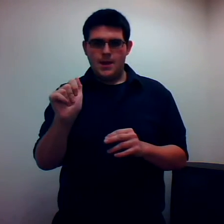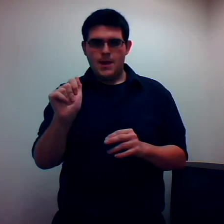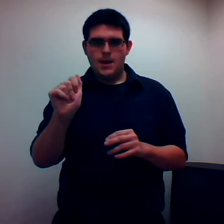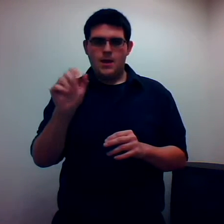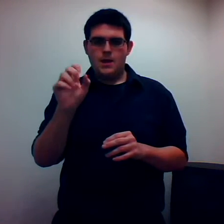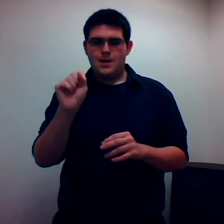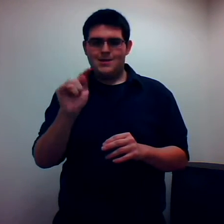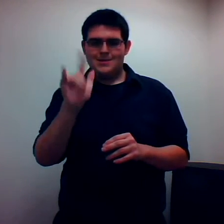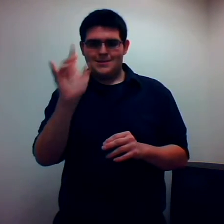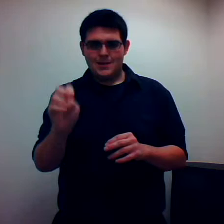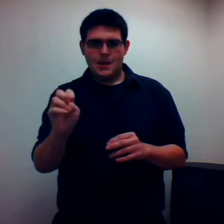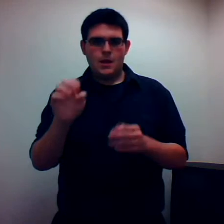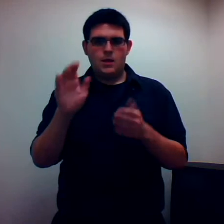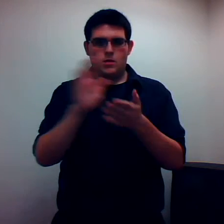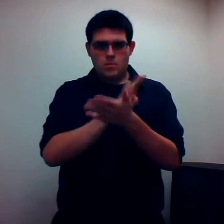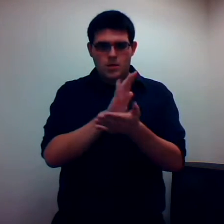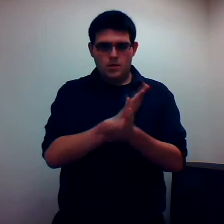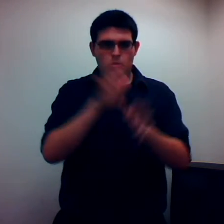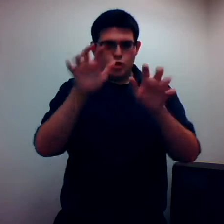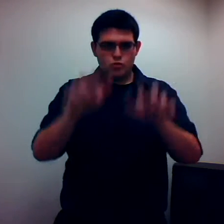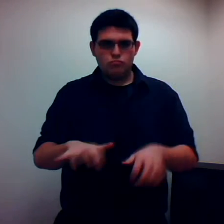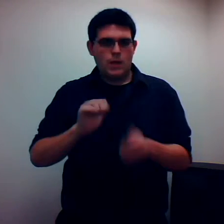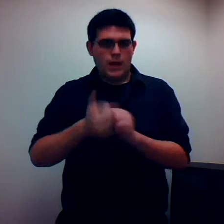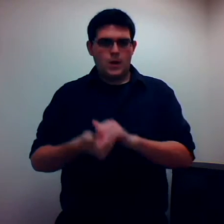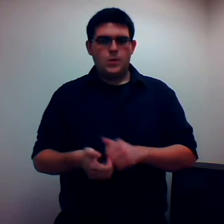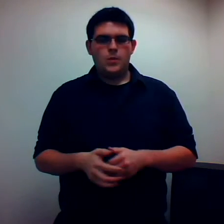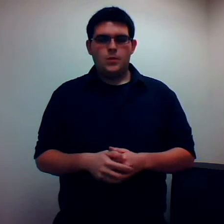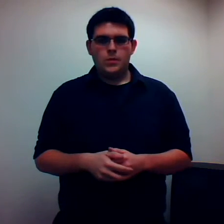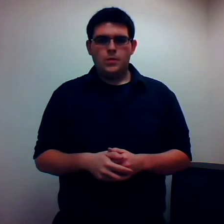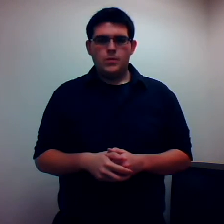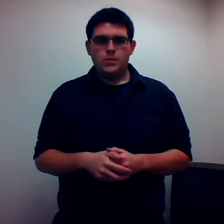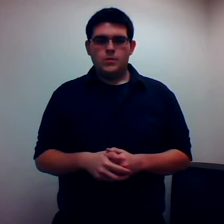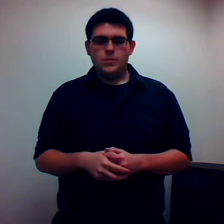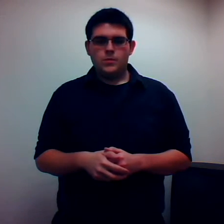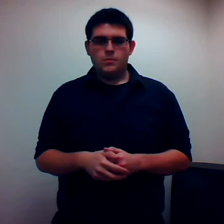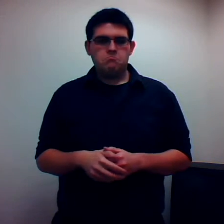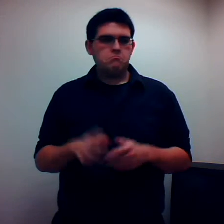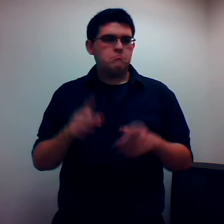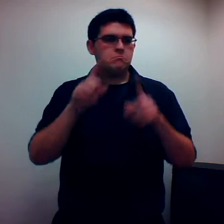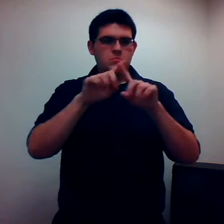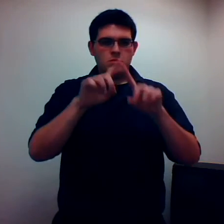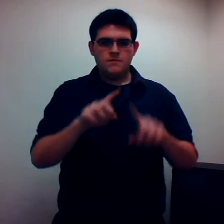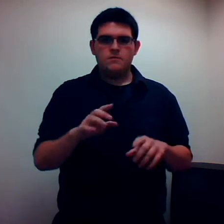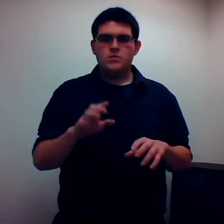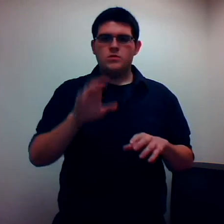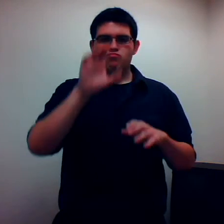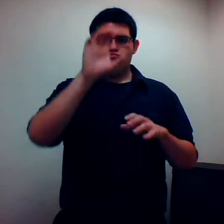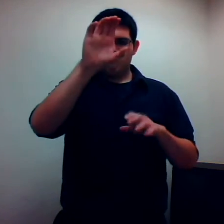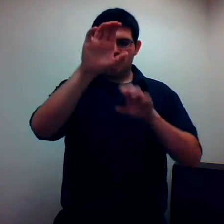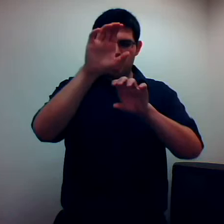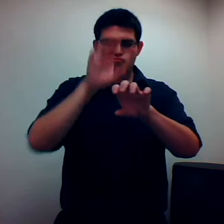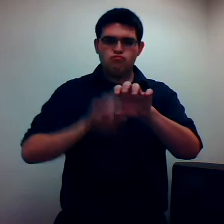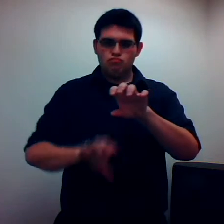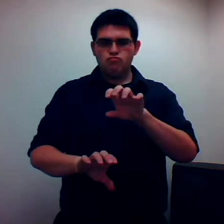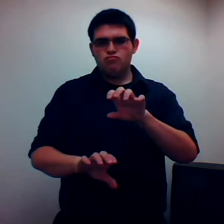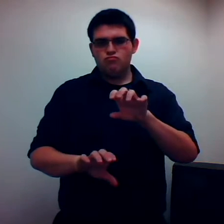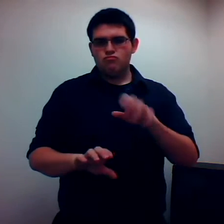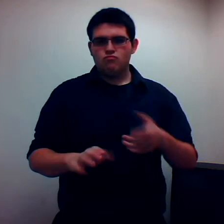write an abstract, and the different sections of the paper, how it should be arranged. And they did this, like I said, for 5 different content